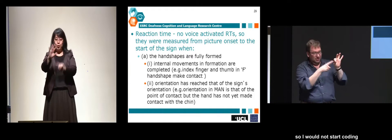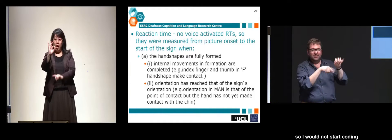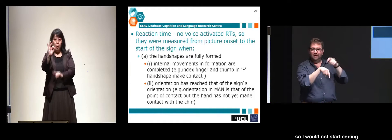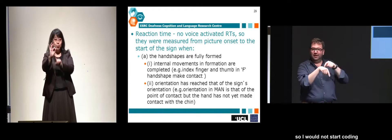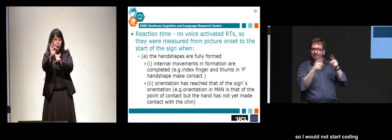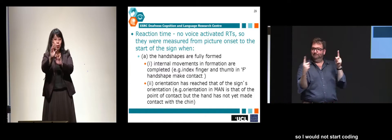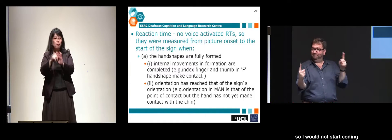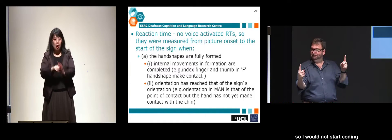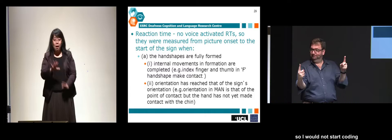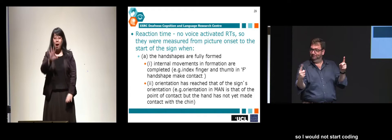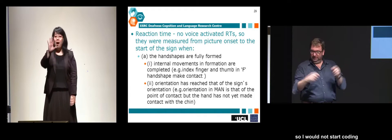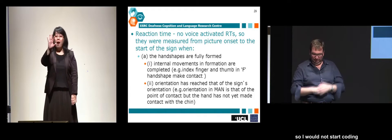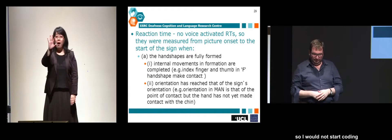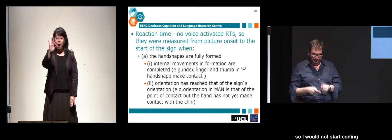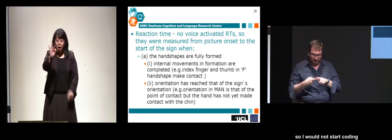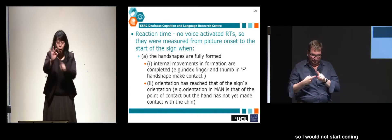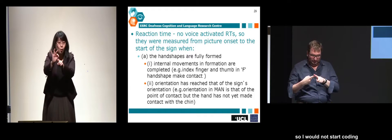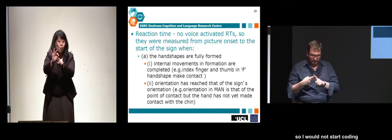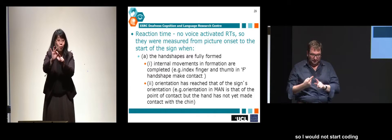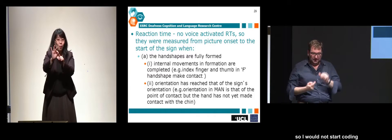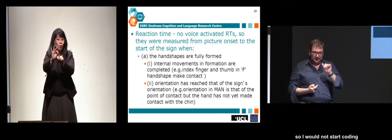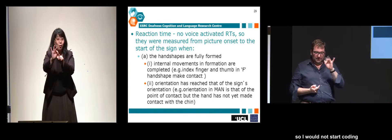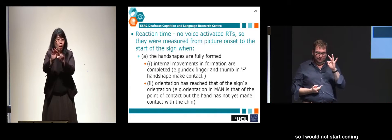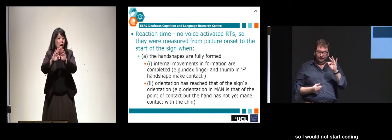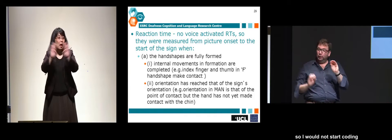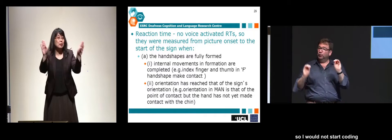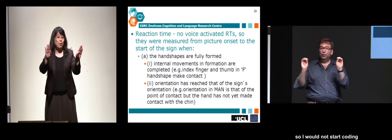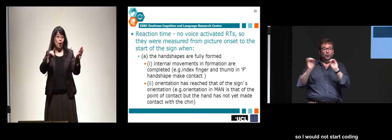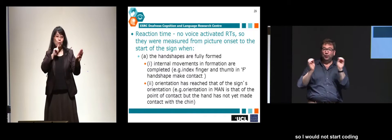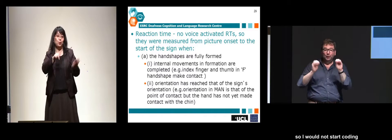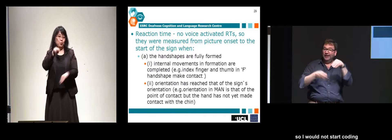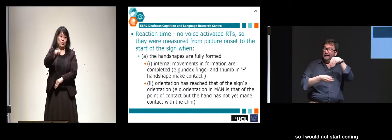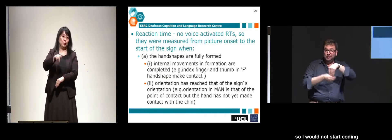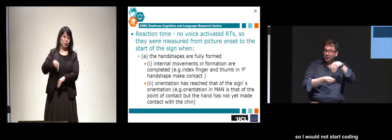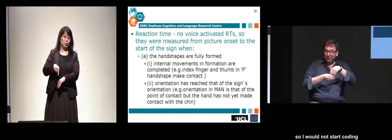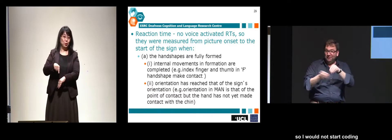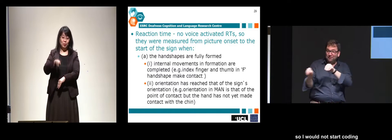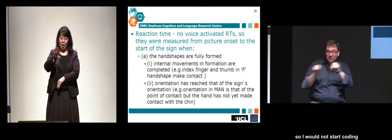So I would not start coding until that contact was made.